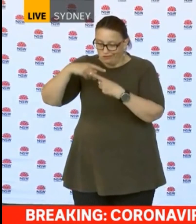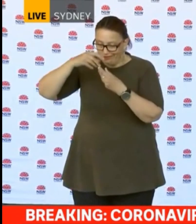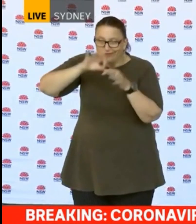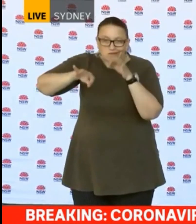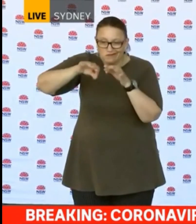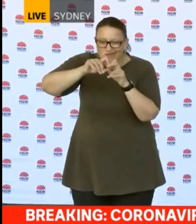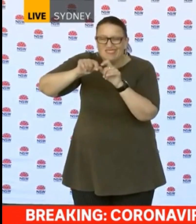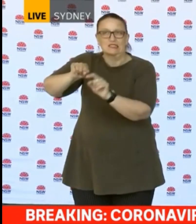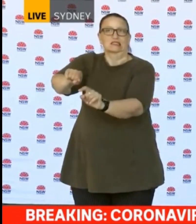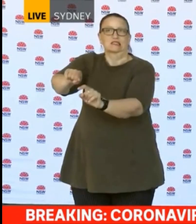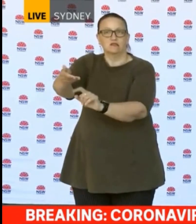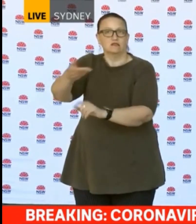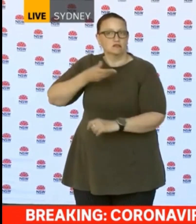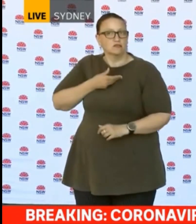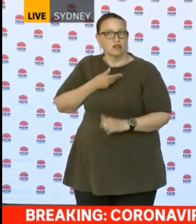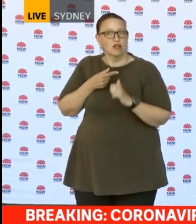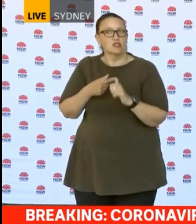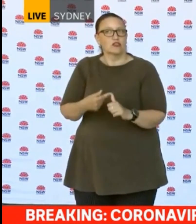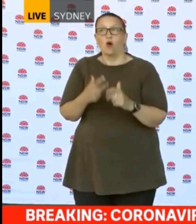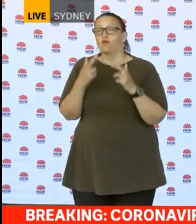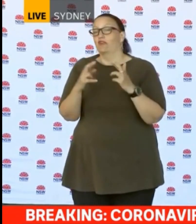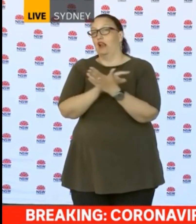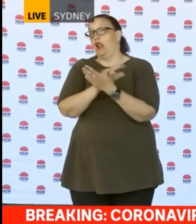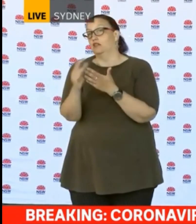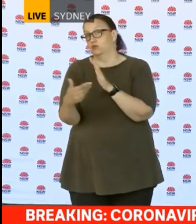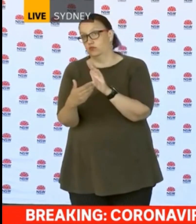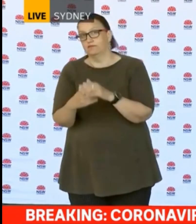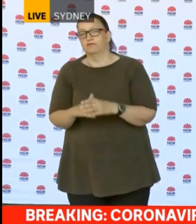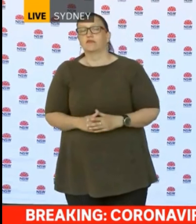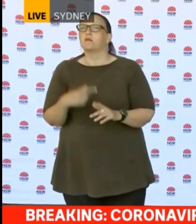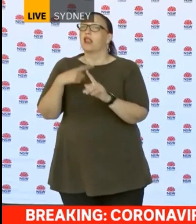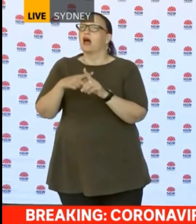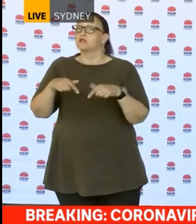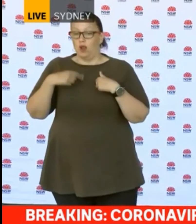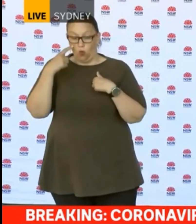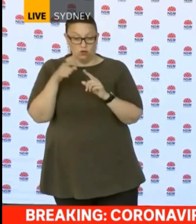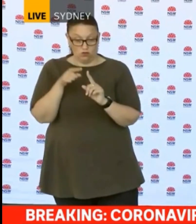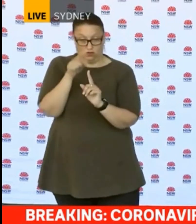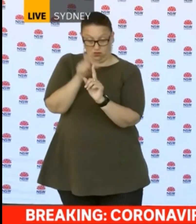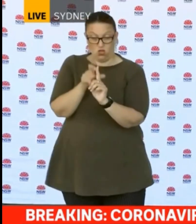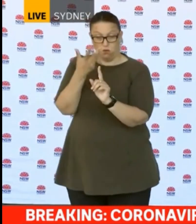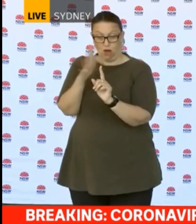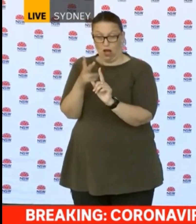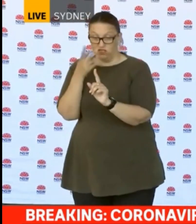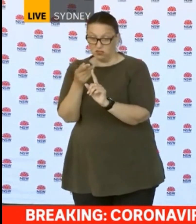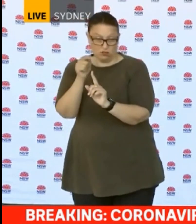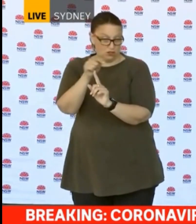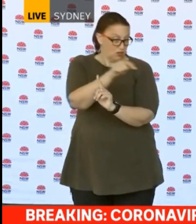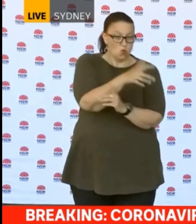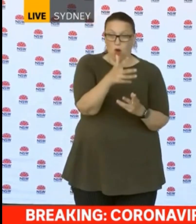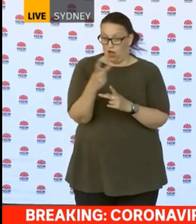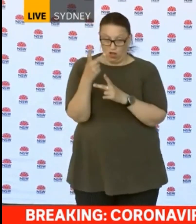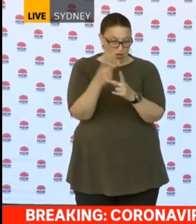available later today. That together with the ongoing upstream investigations where we look at where people could have been